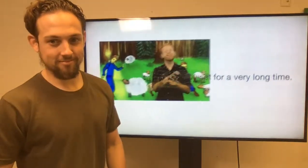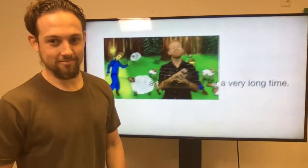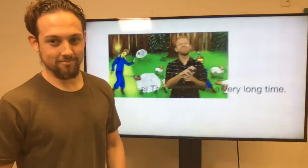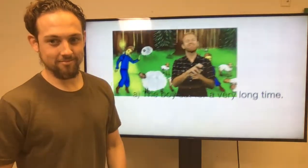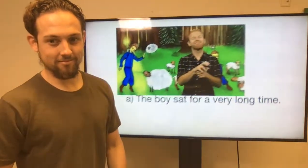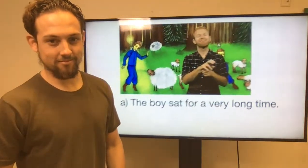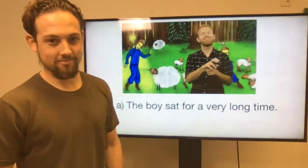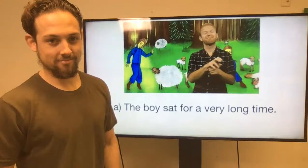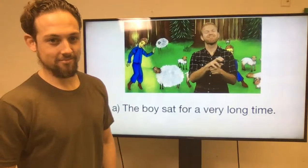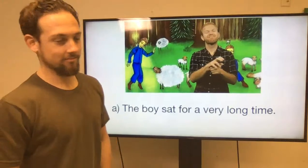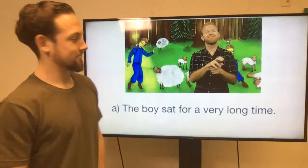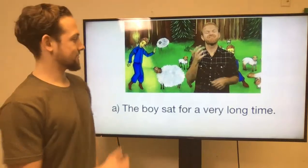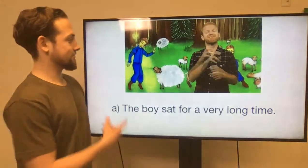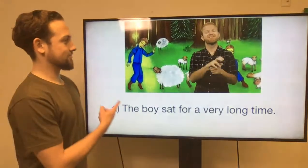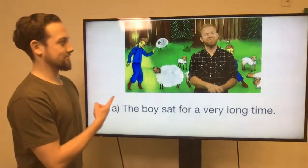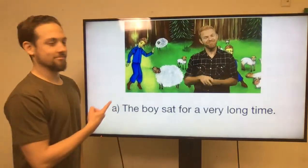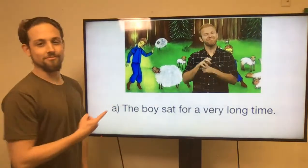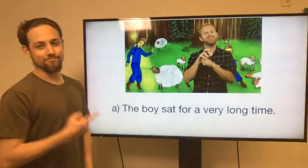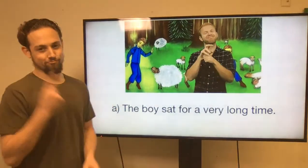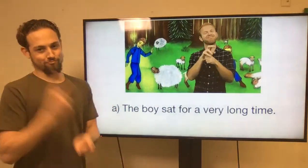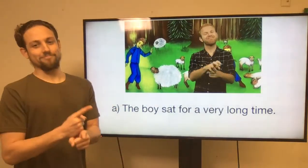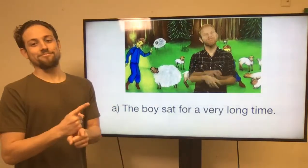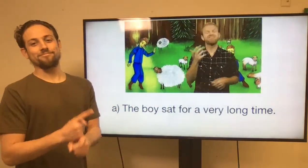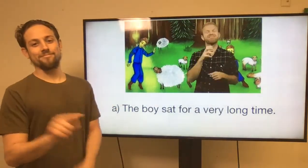Yep, the answer is A.